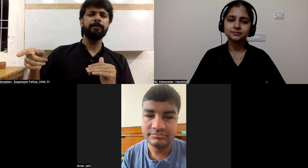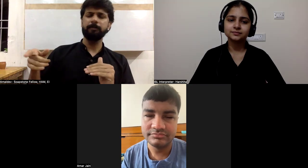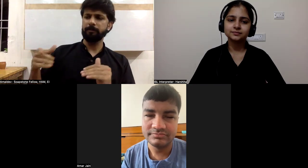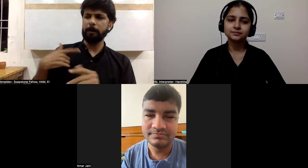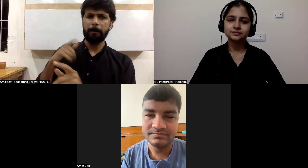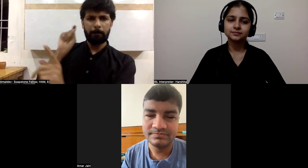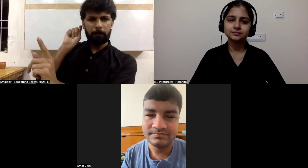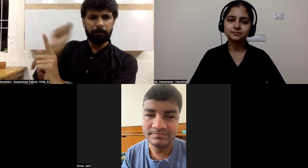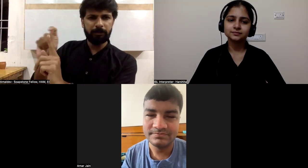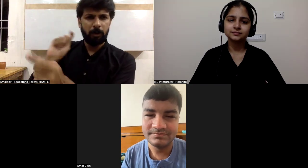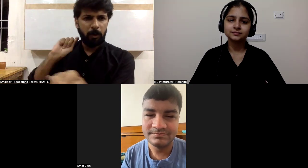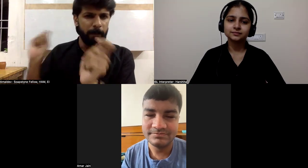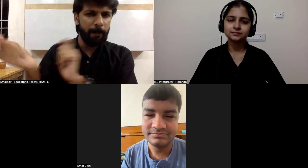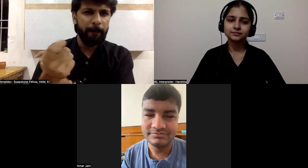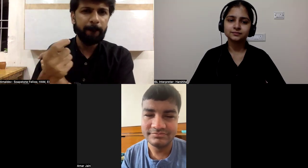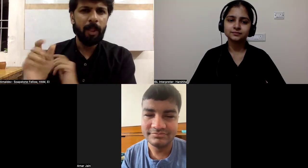so,